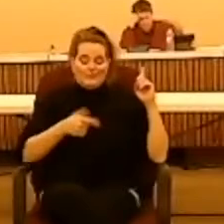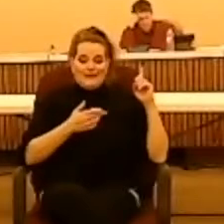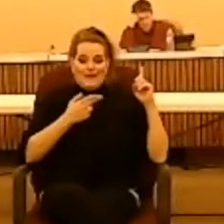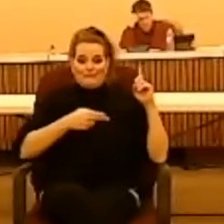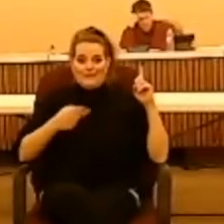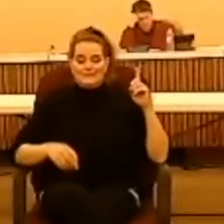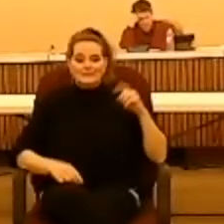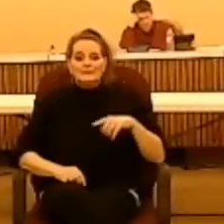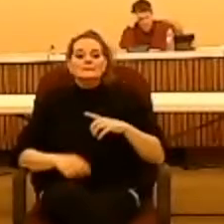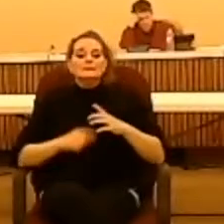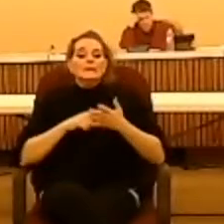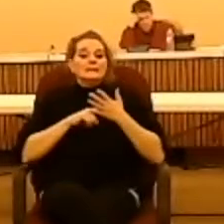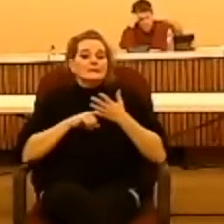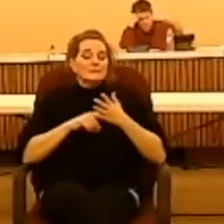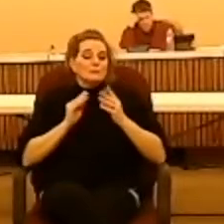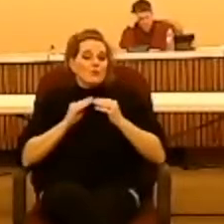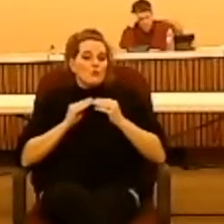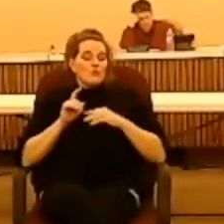Any further discussion?